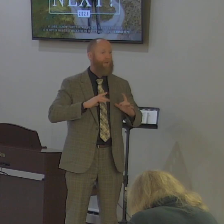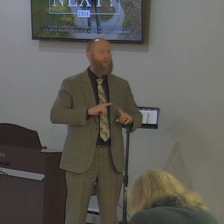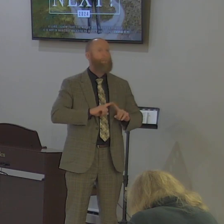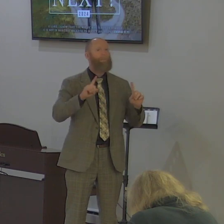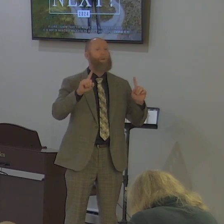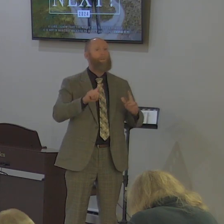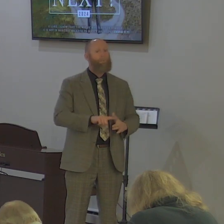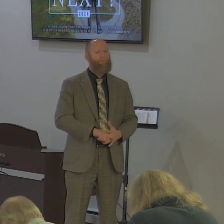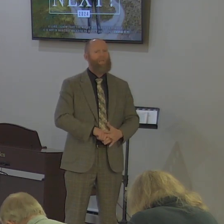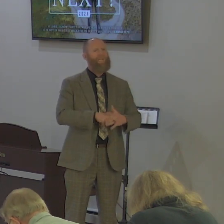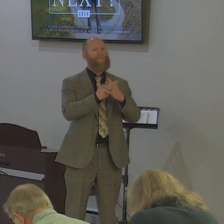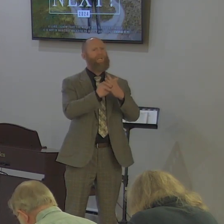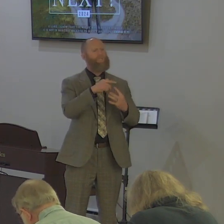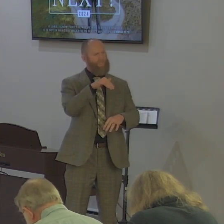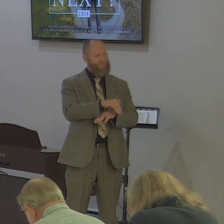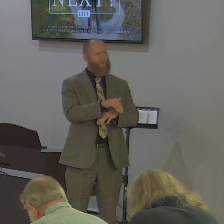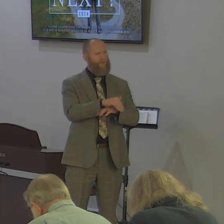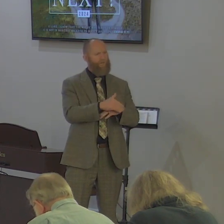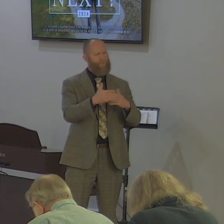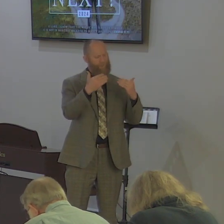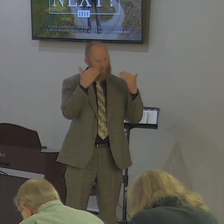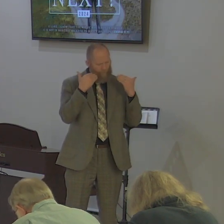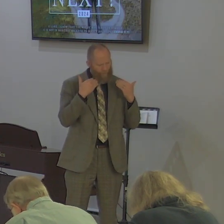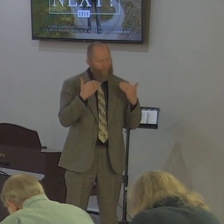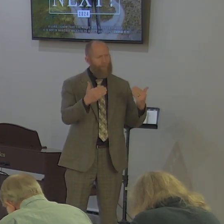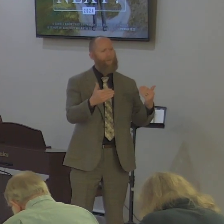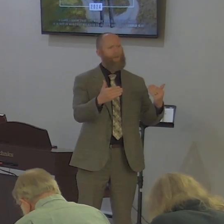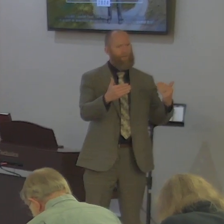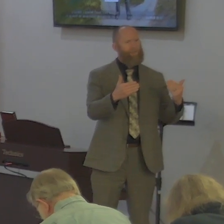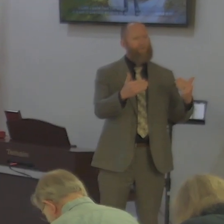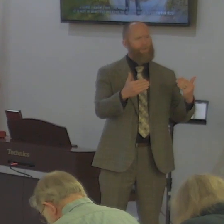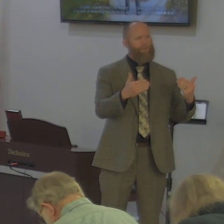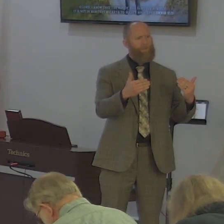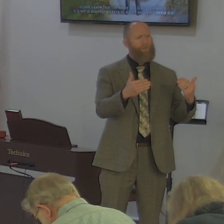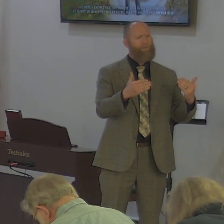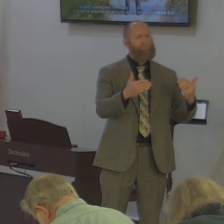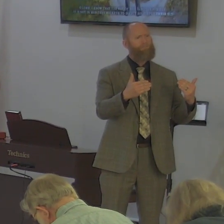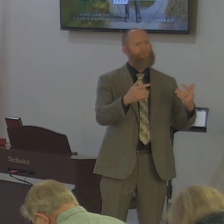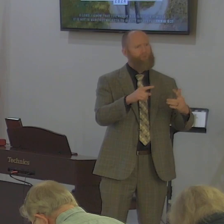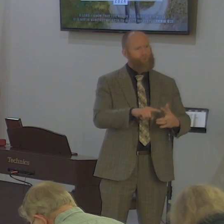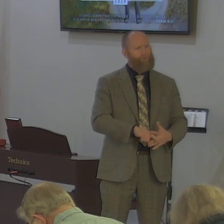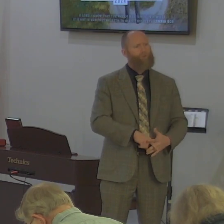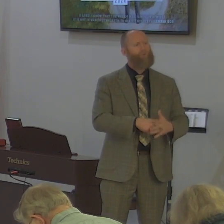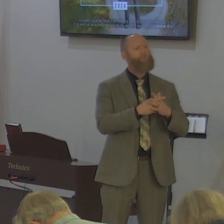begin tonight on a journey towards gratitude